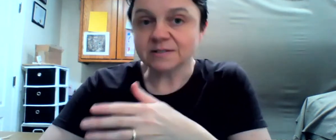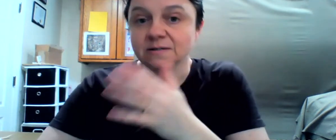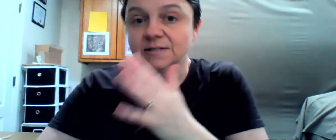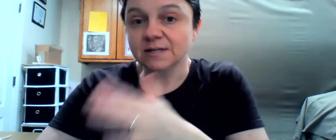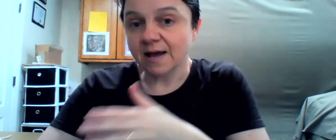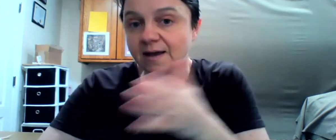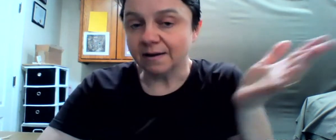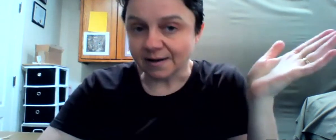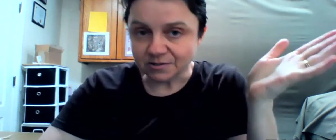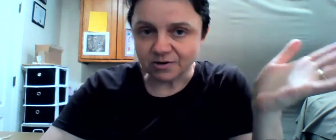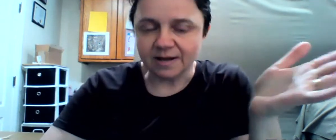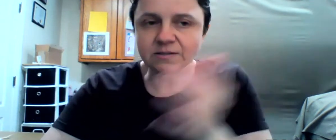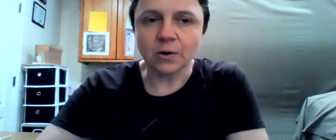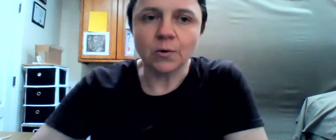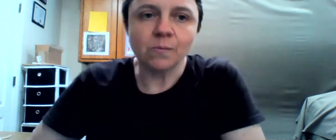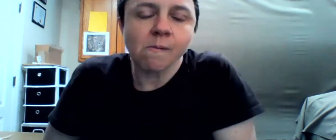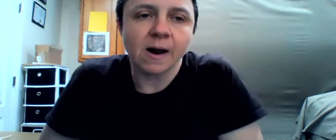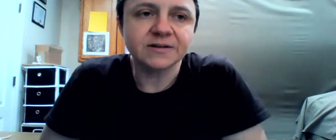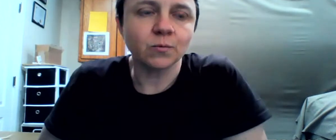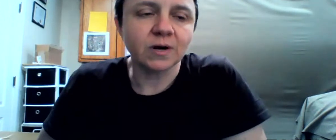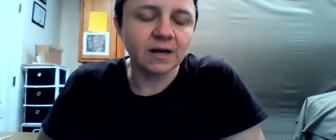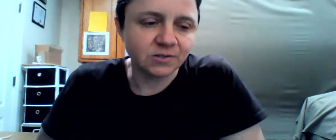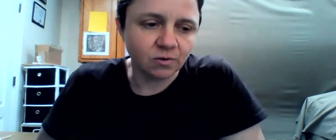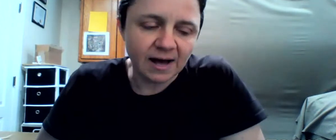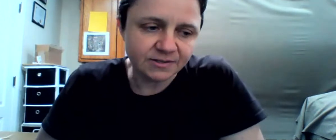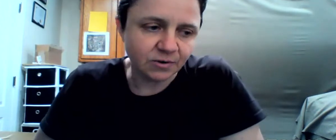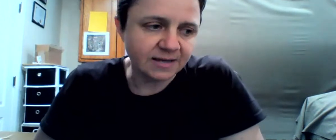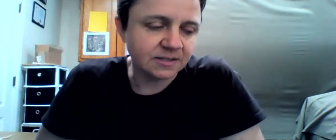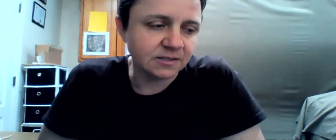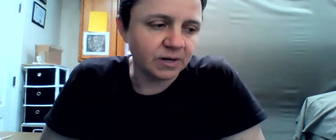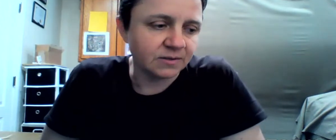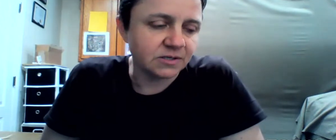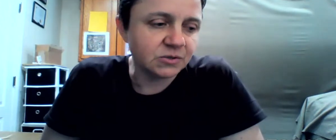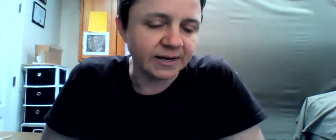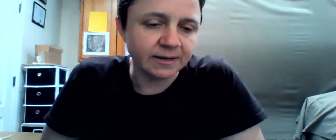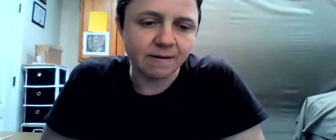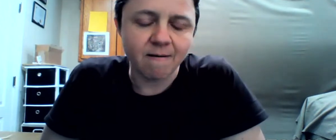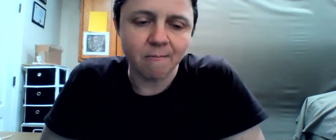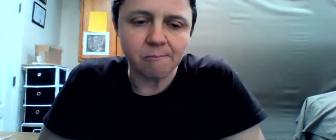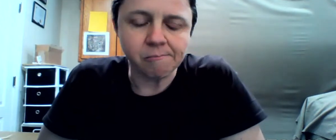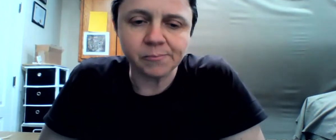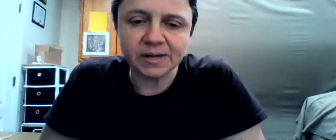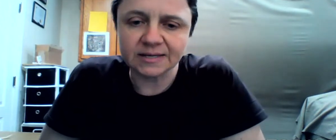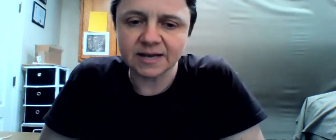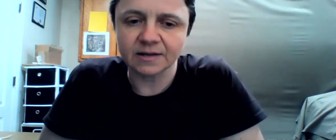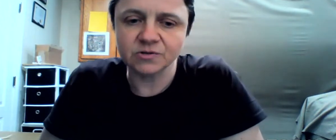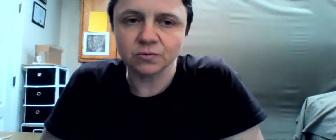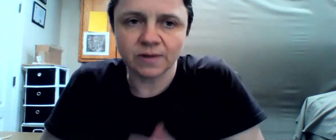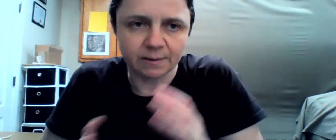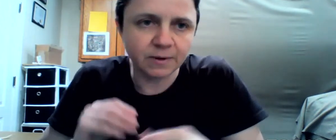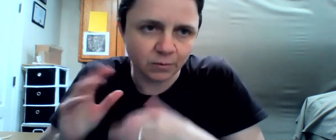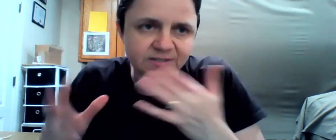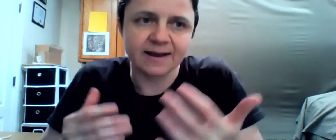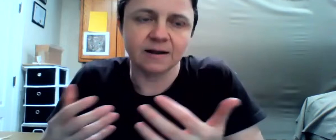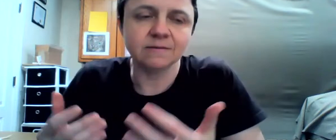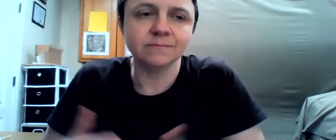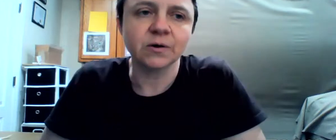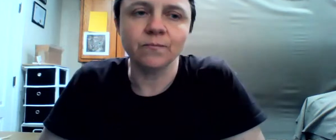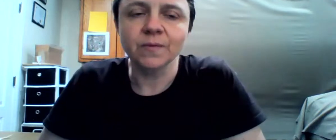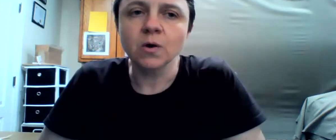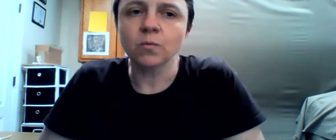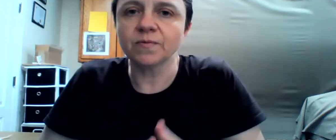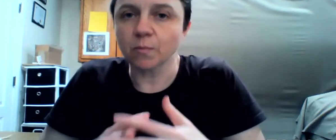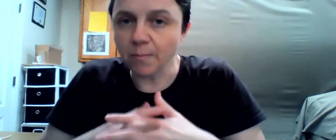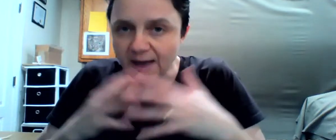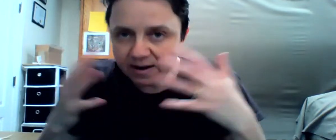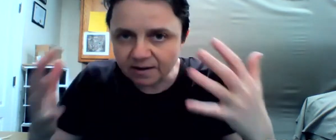been better since today and yesterday. So I didn't want to cancel class or ask somebody else to do it because I can do like minimal signing.